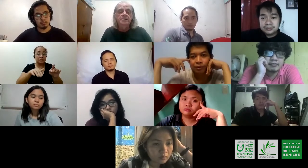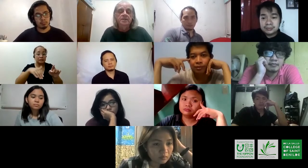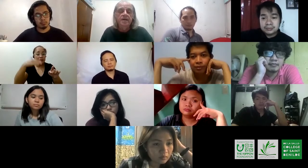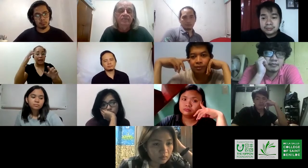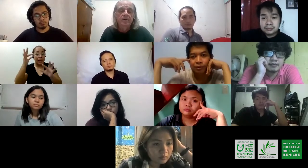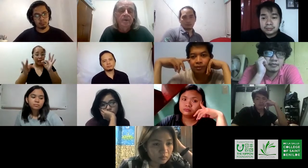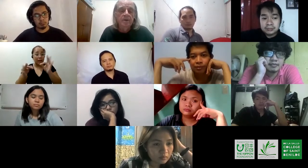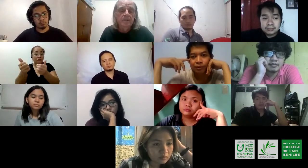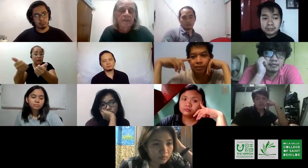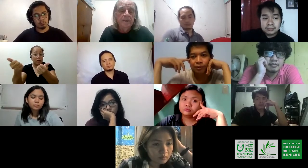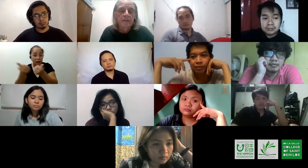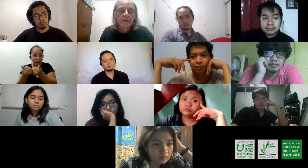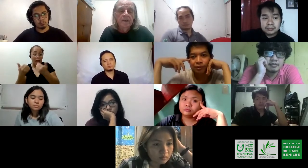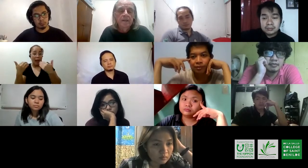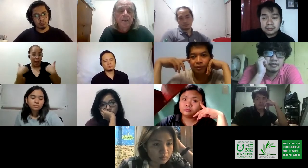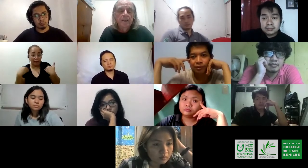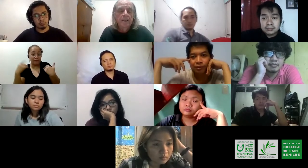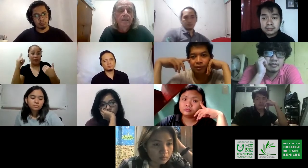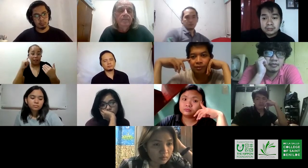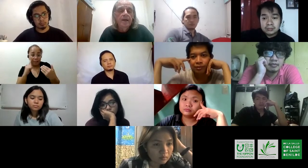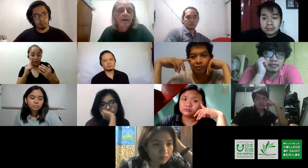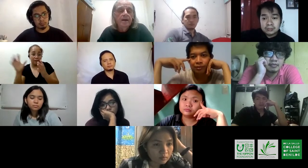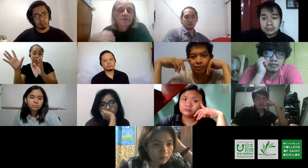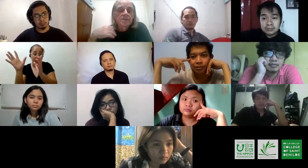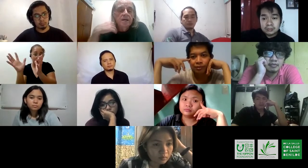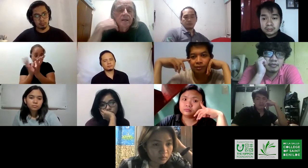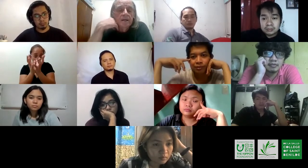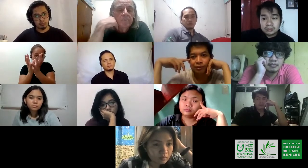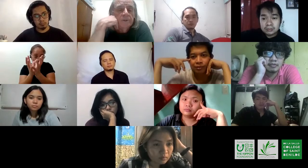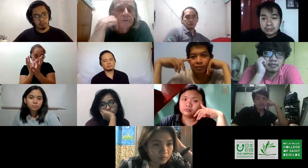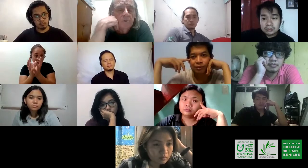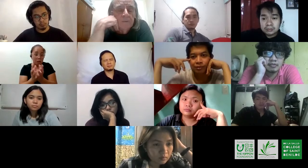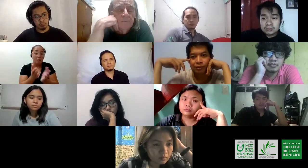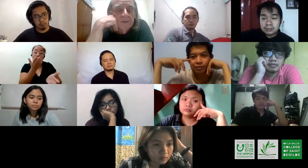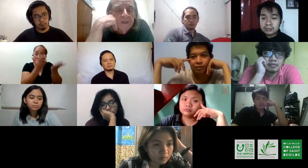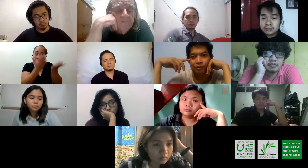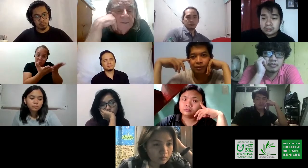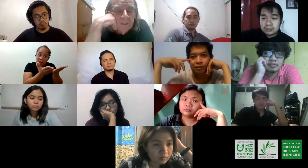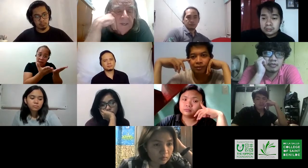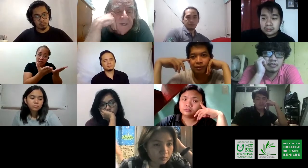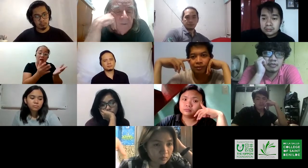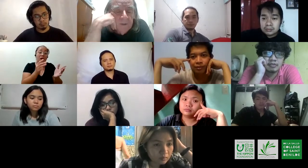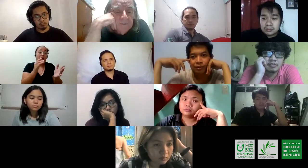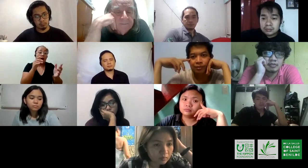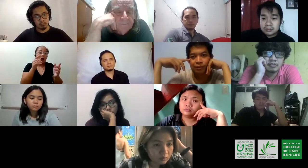area has a deaf community, it may have a sign language or it must have